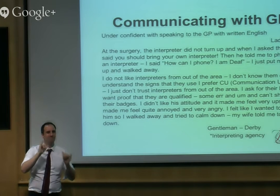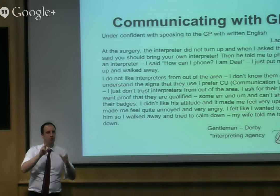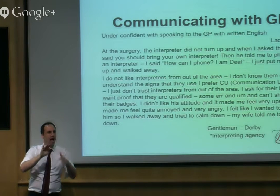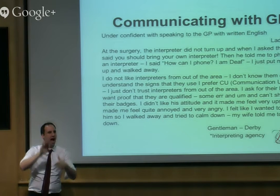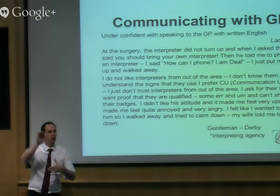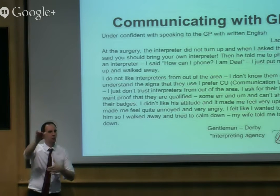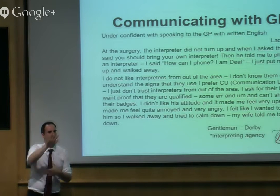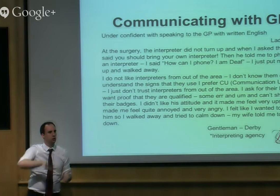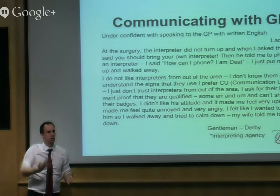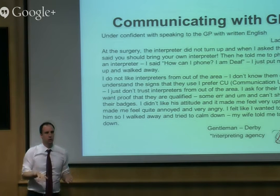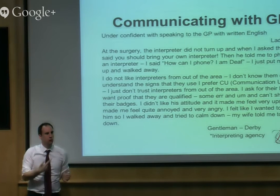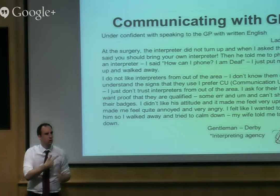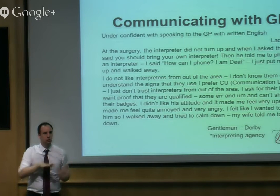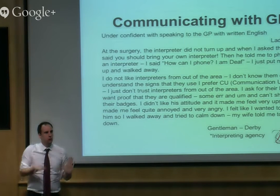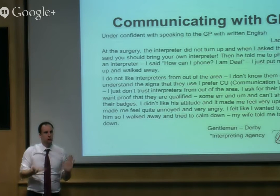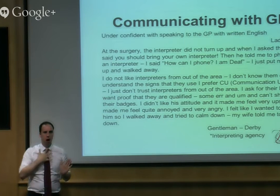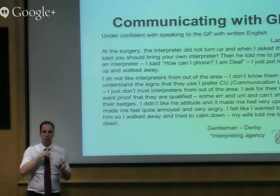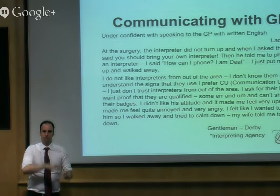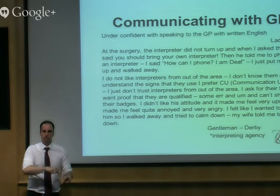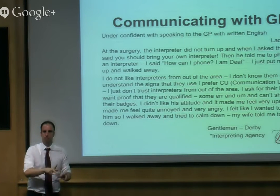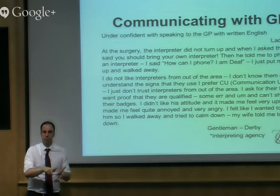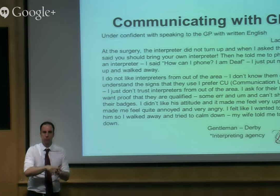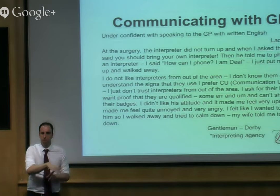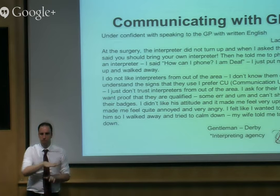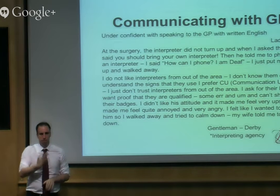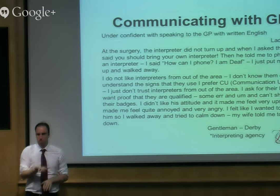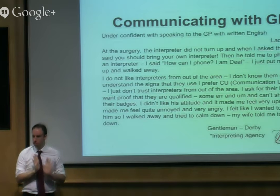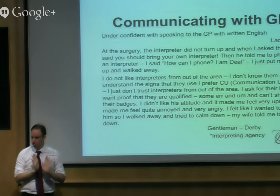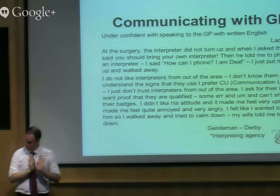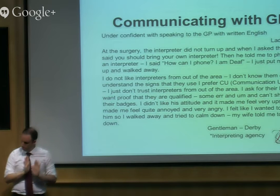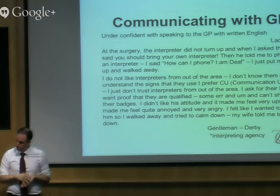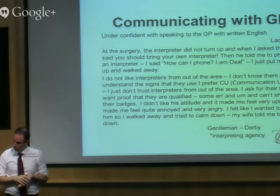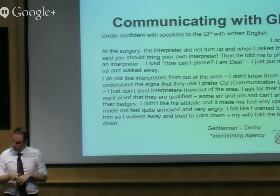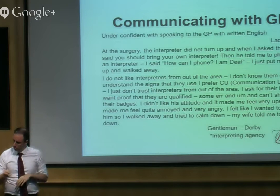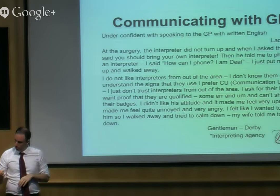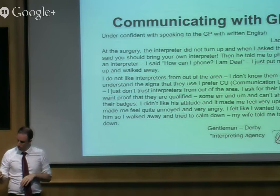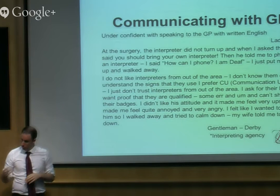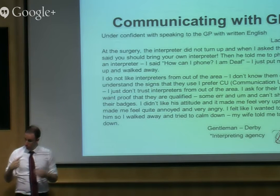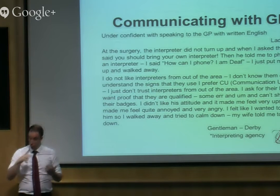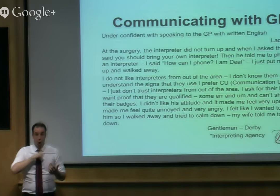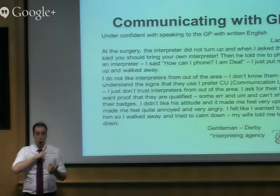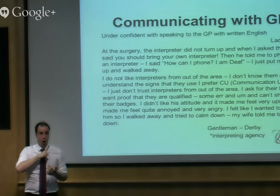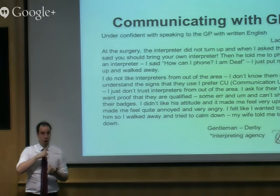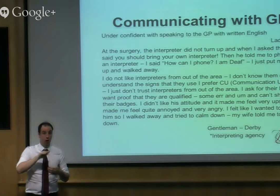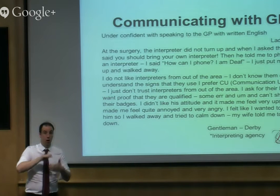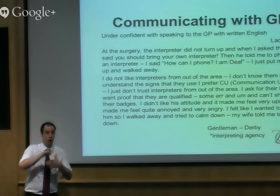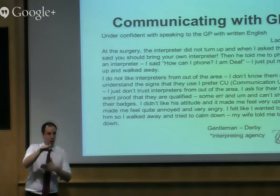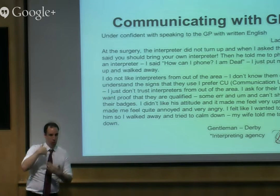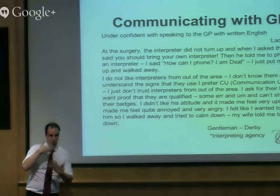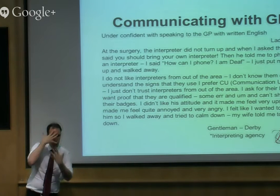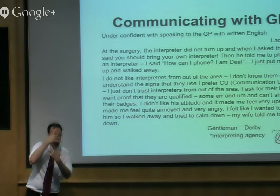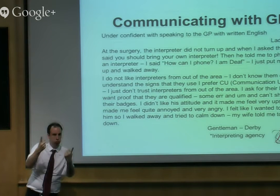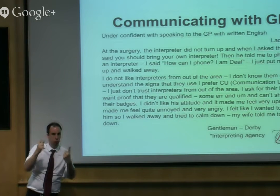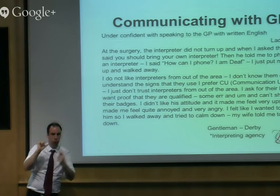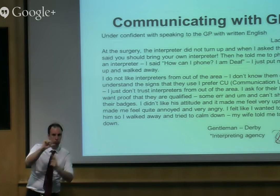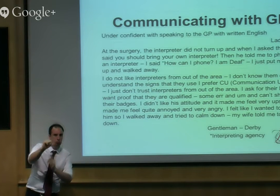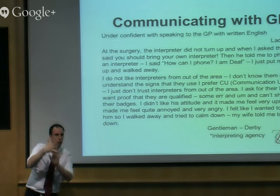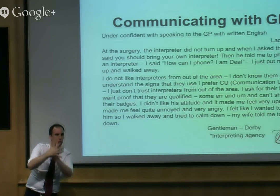that person walked out of the GP surgery. Now, what was important is they wanted interpreters from within the local